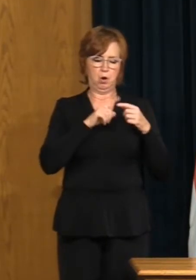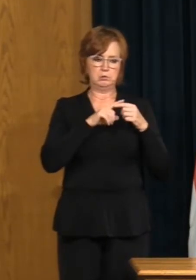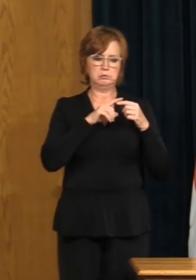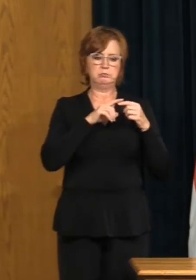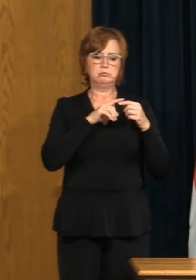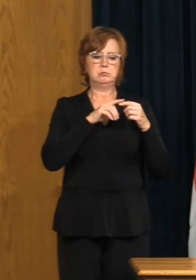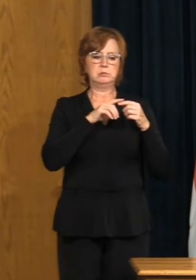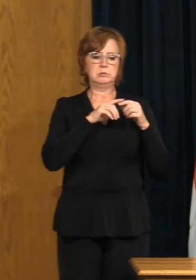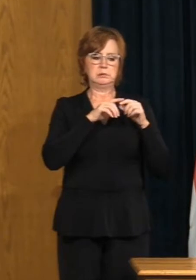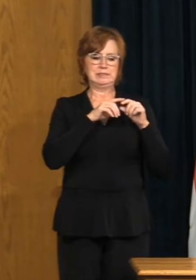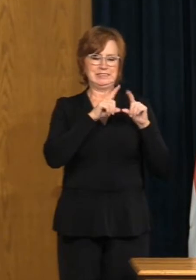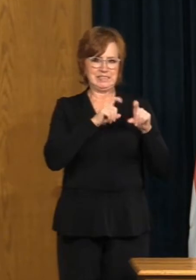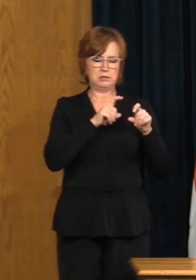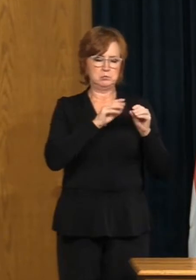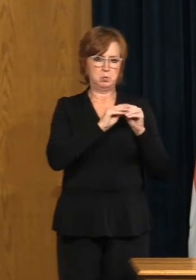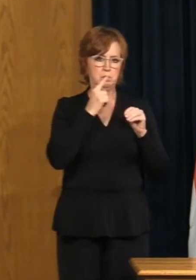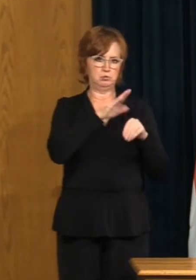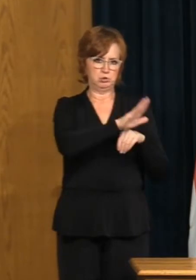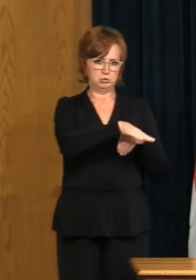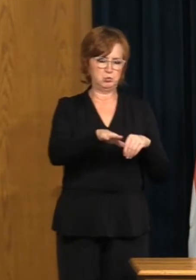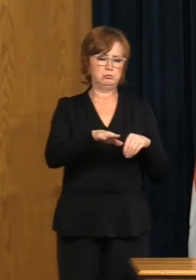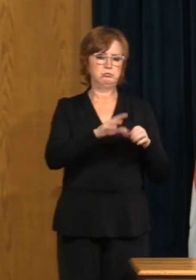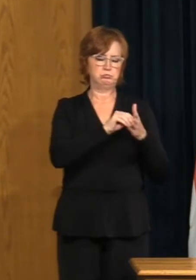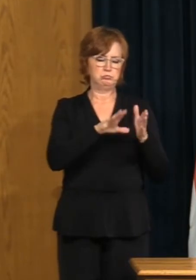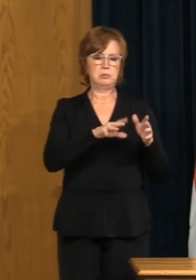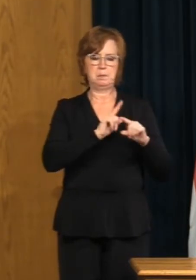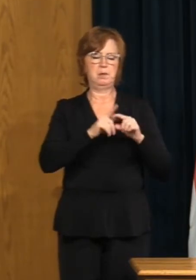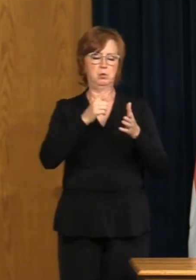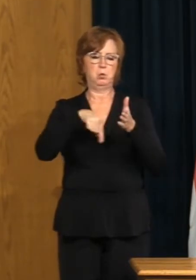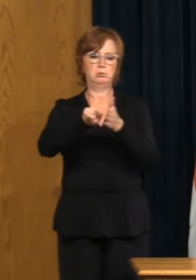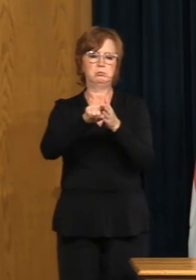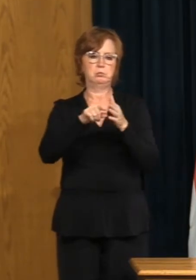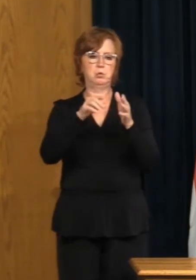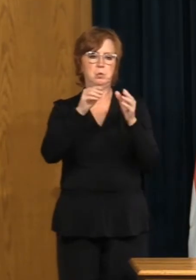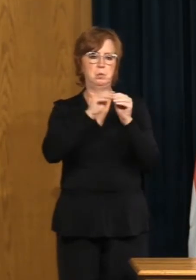sharing, from next week. I don't know, Scott, would you have anything to add to that?